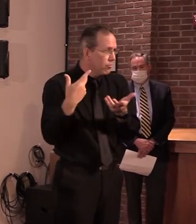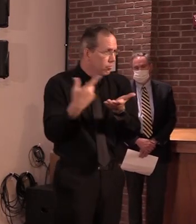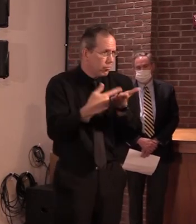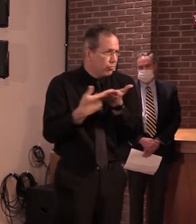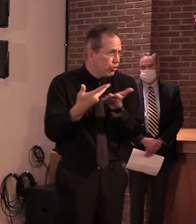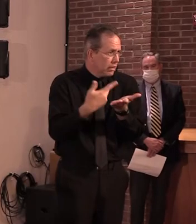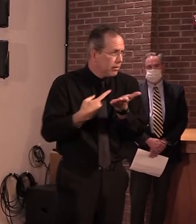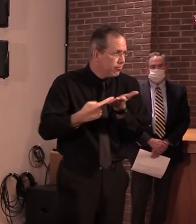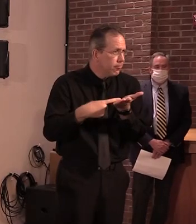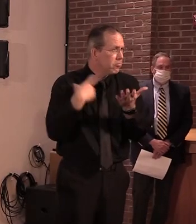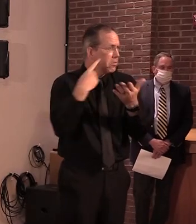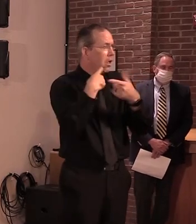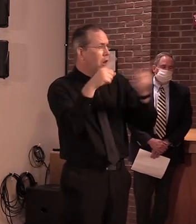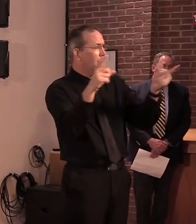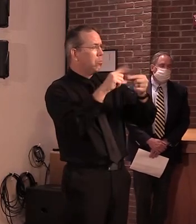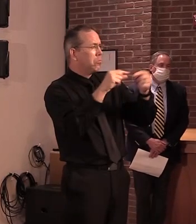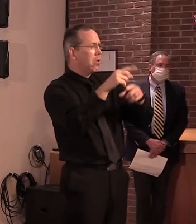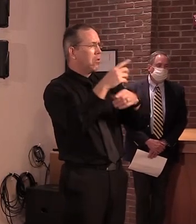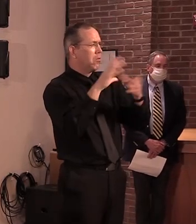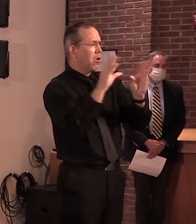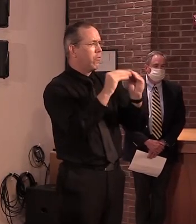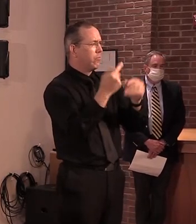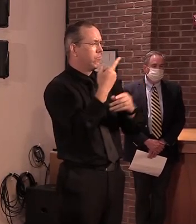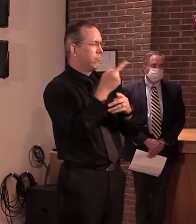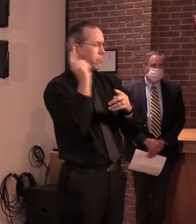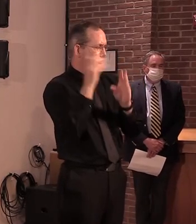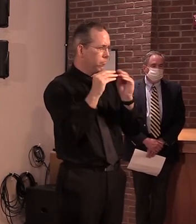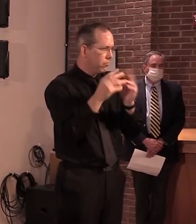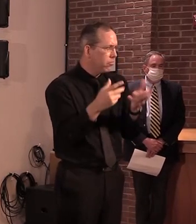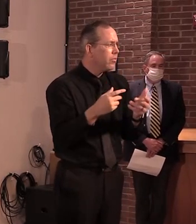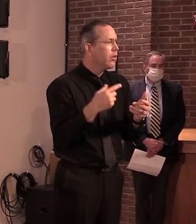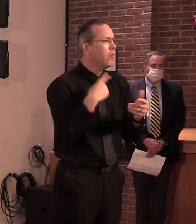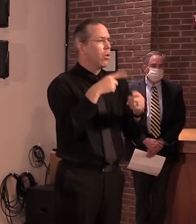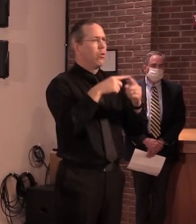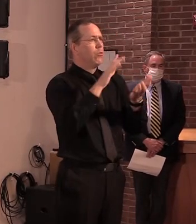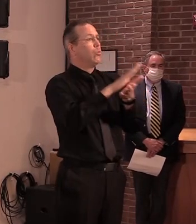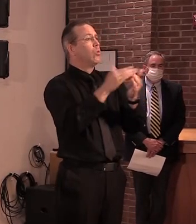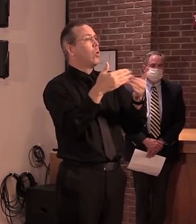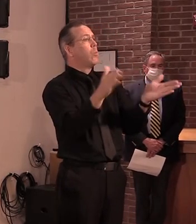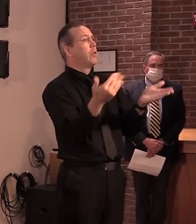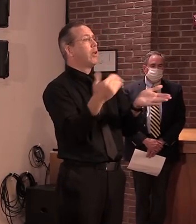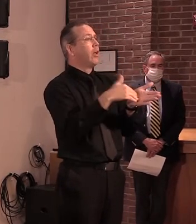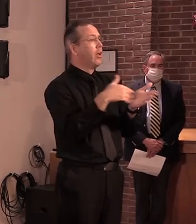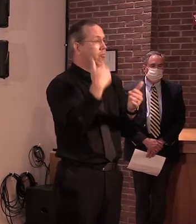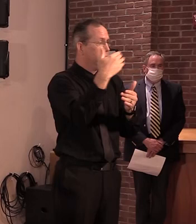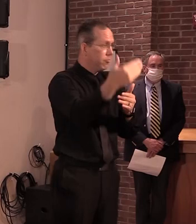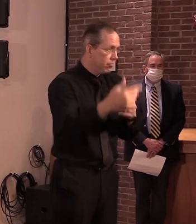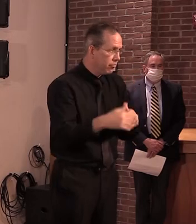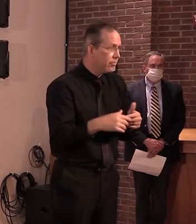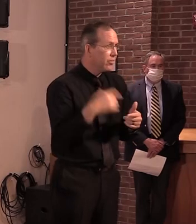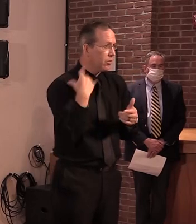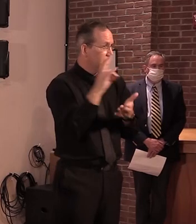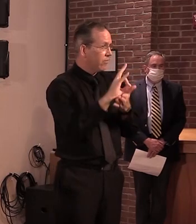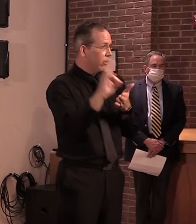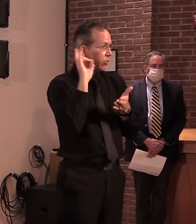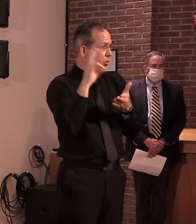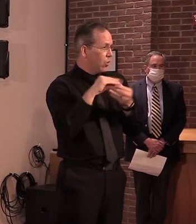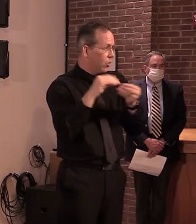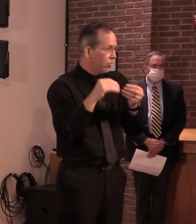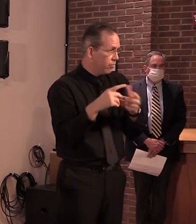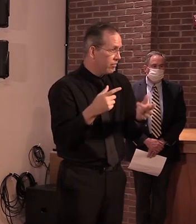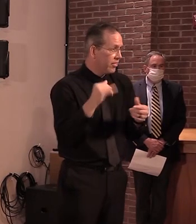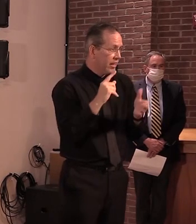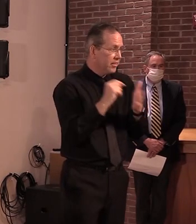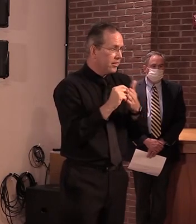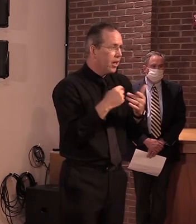in-person instruction for our kids in the fall. At the same time, we recognize how unpredictable this pandemic